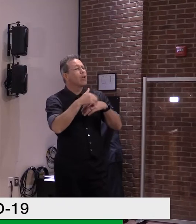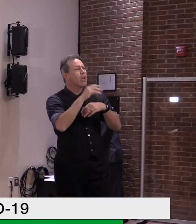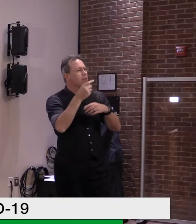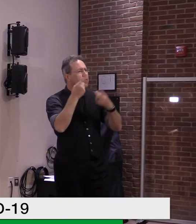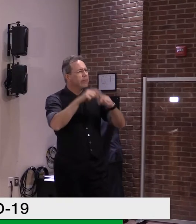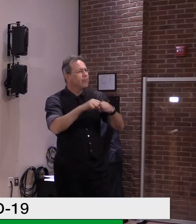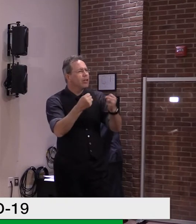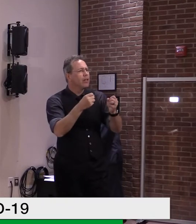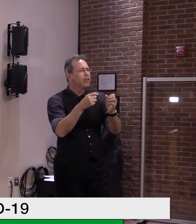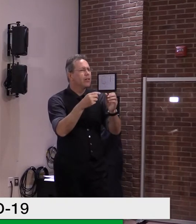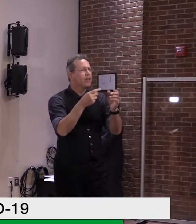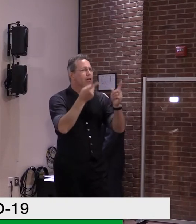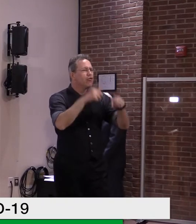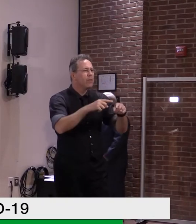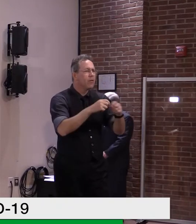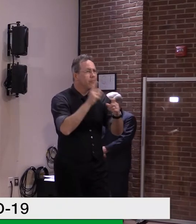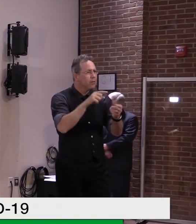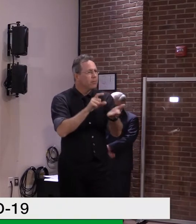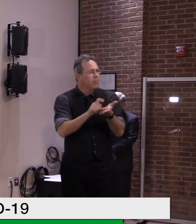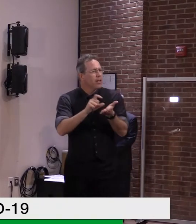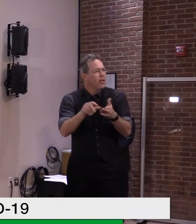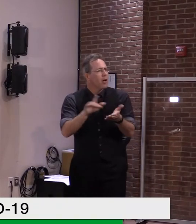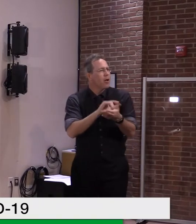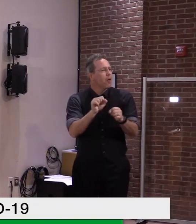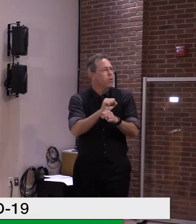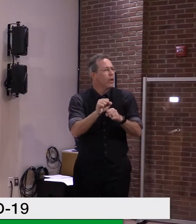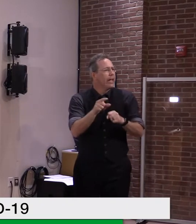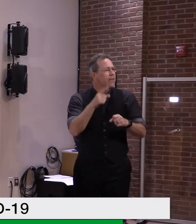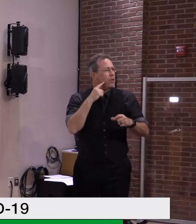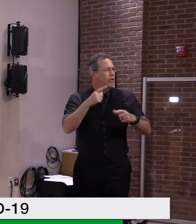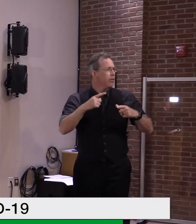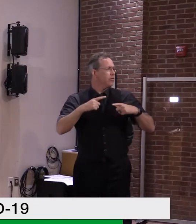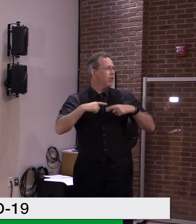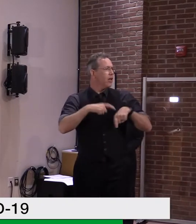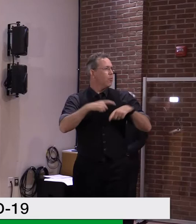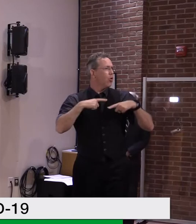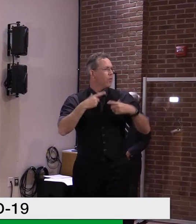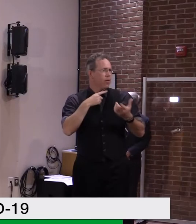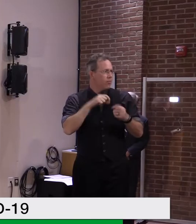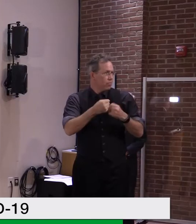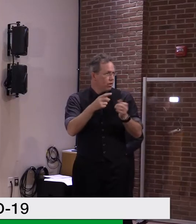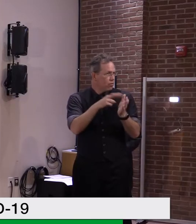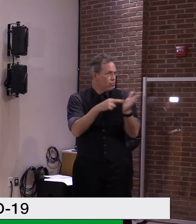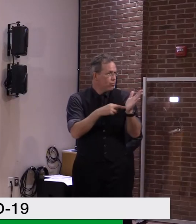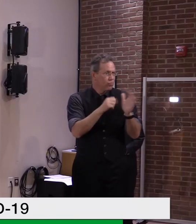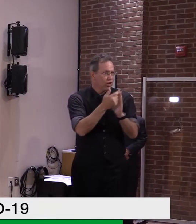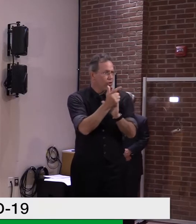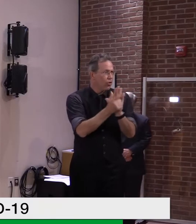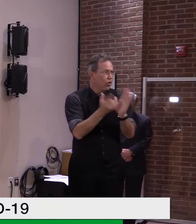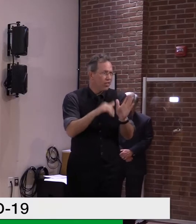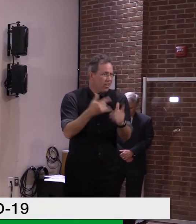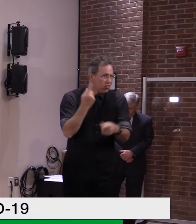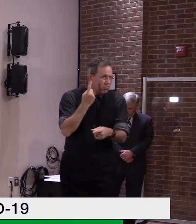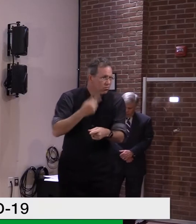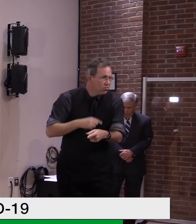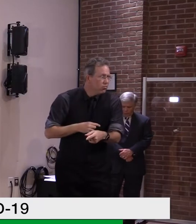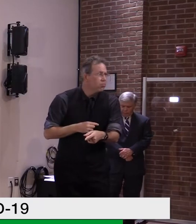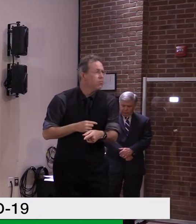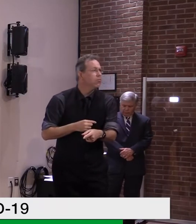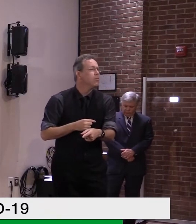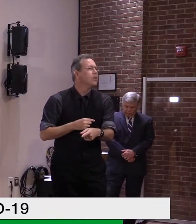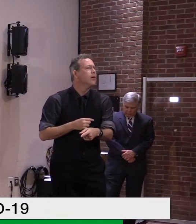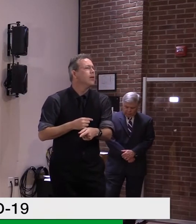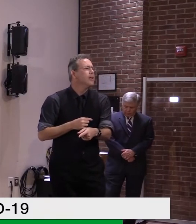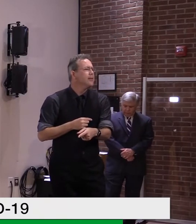Thanks for the question. We did receive a response to our inquiry about WARN.